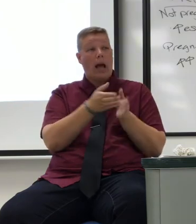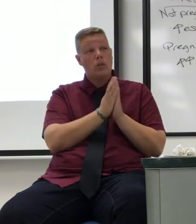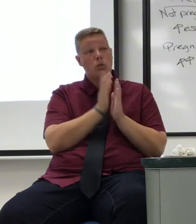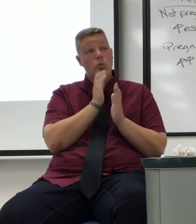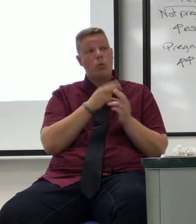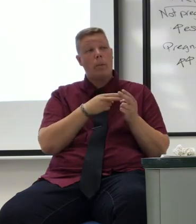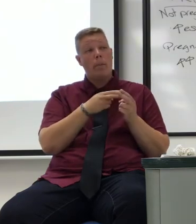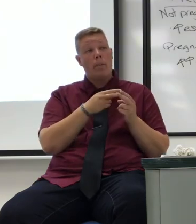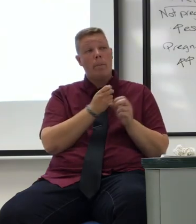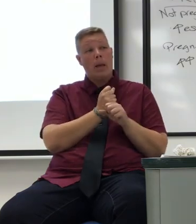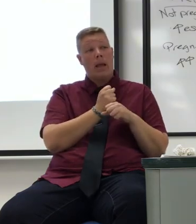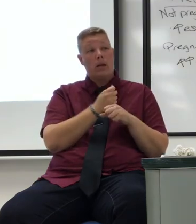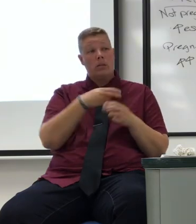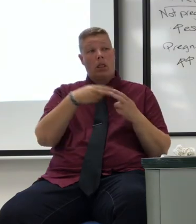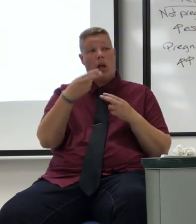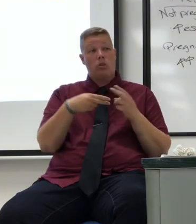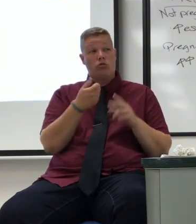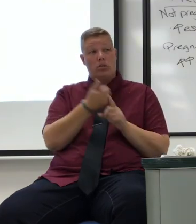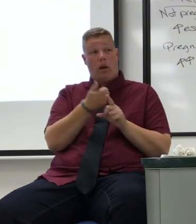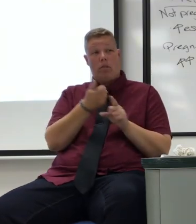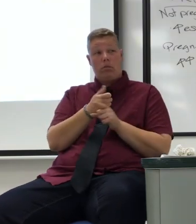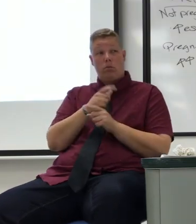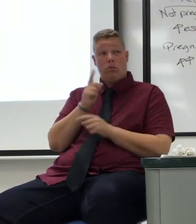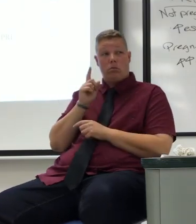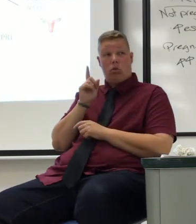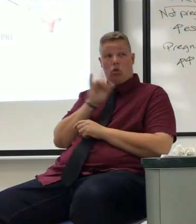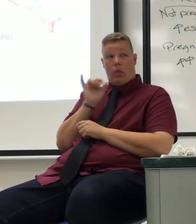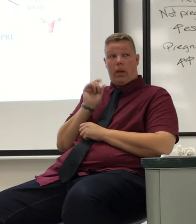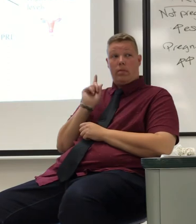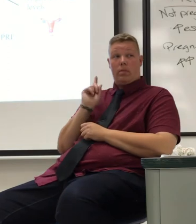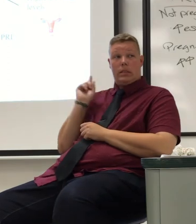slide like this one,